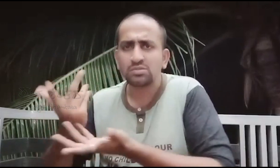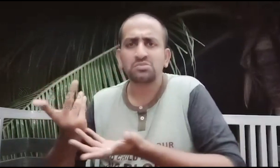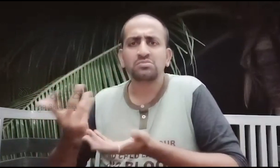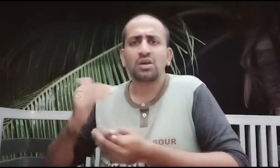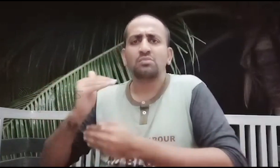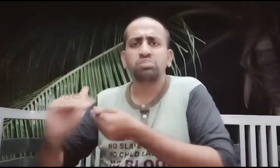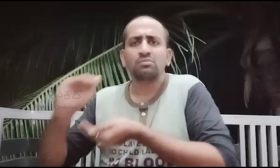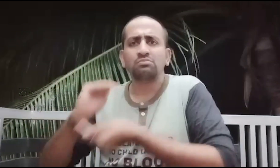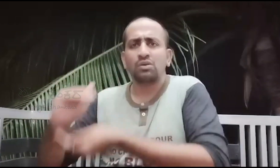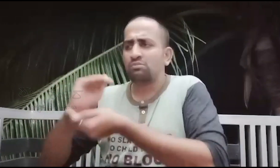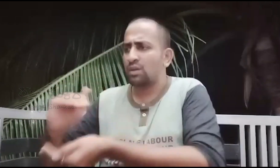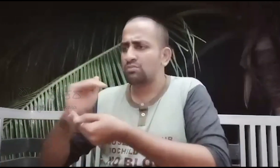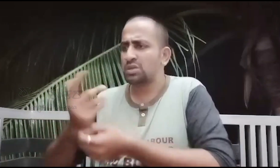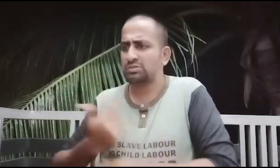and told him again and again and again.